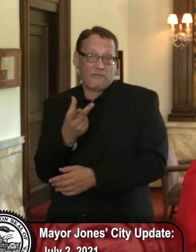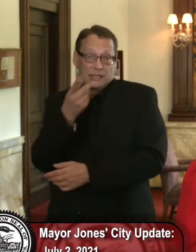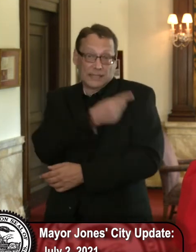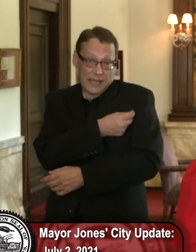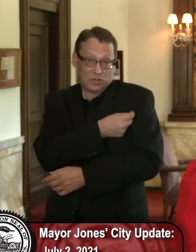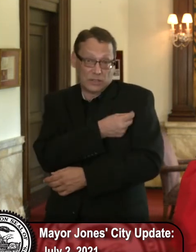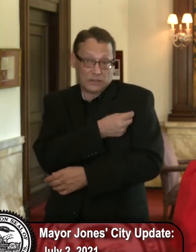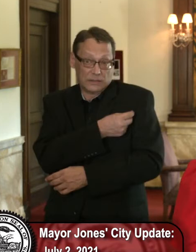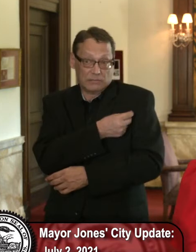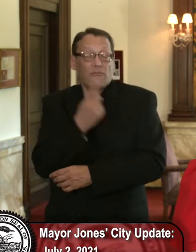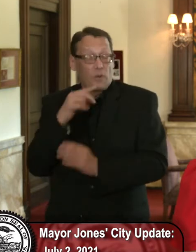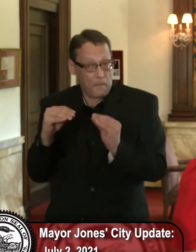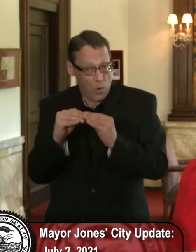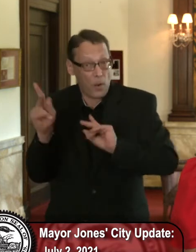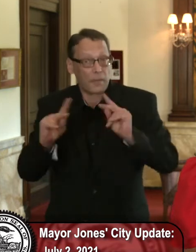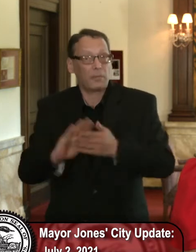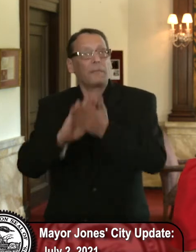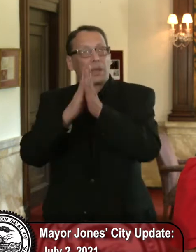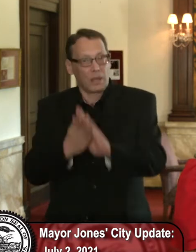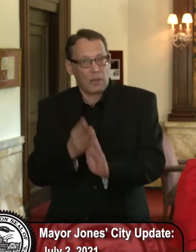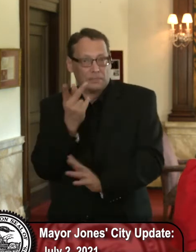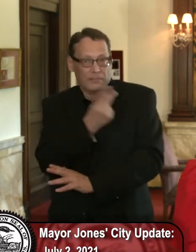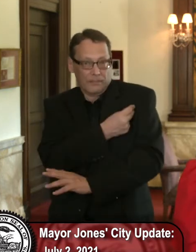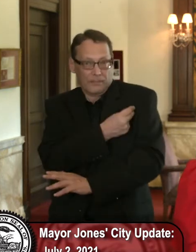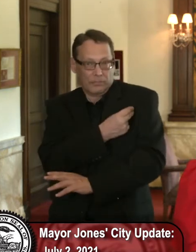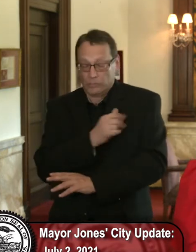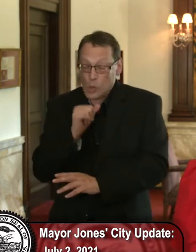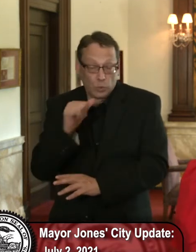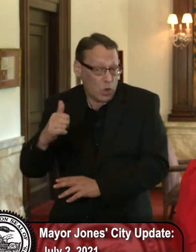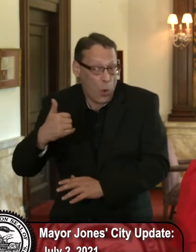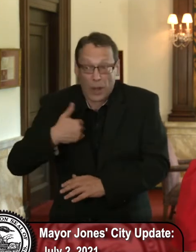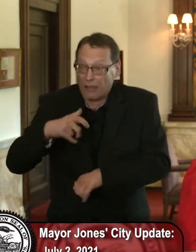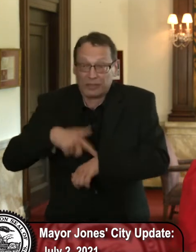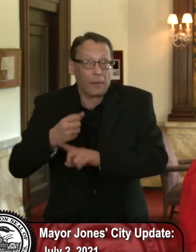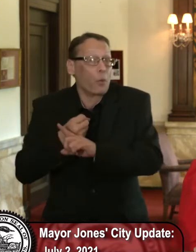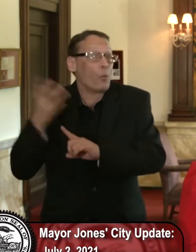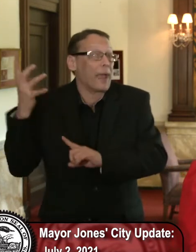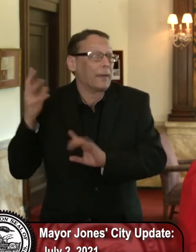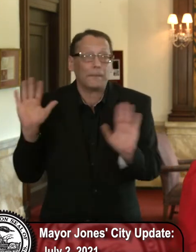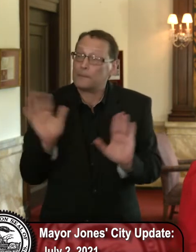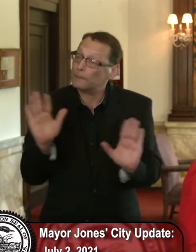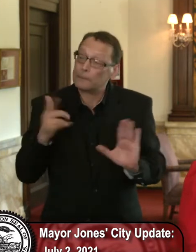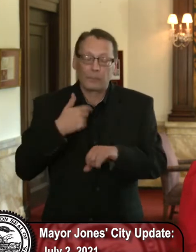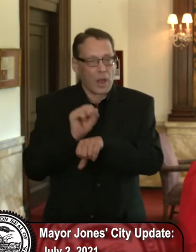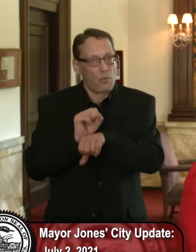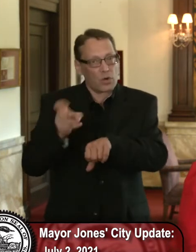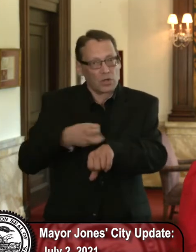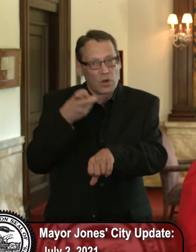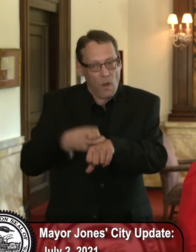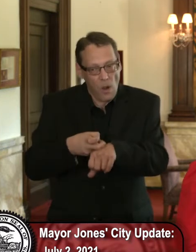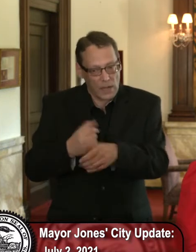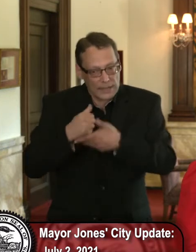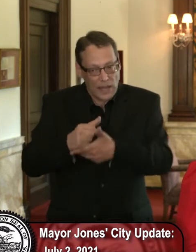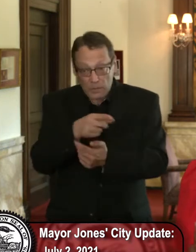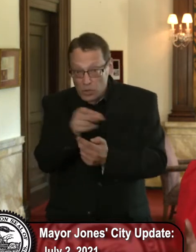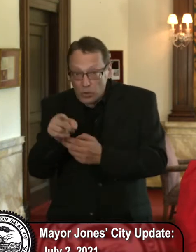canvases to get more people vaccinated. We don't have time to waste. I am working my hardest to get relief to you and